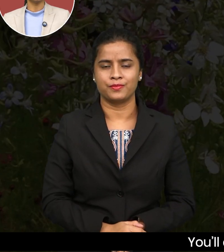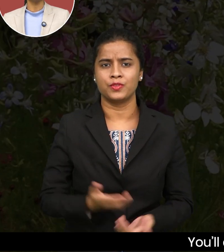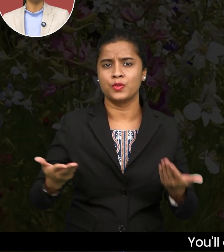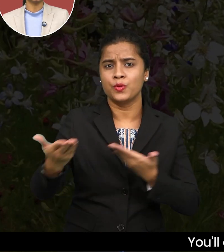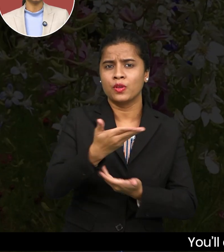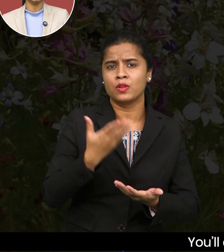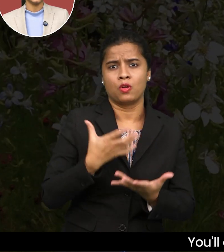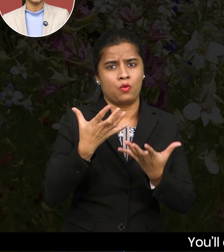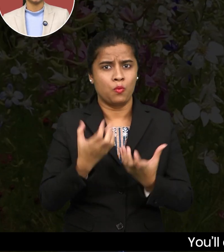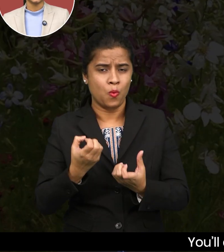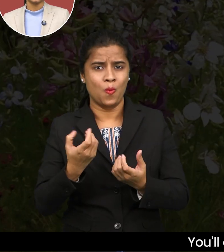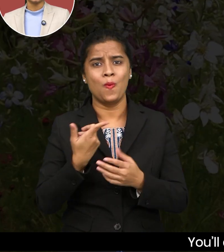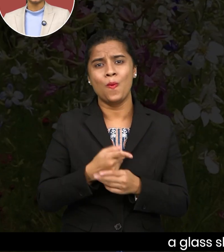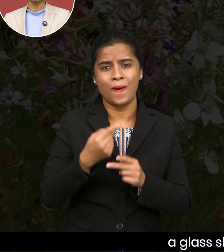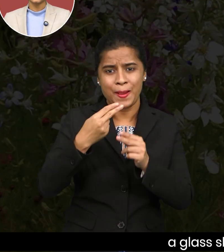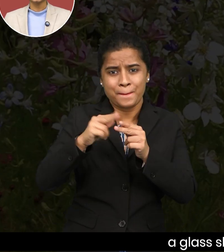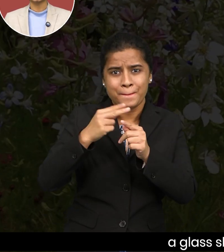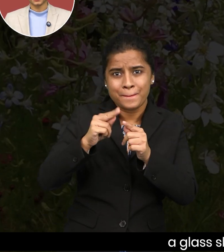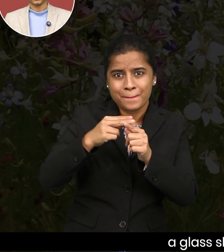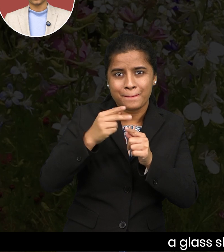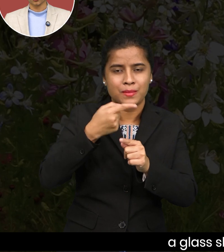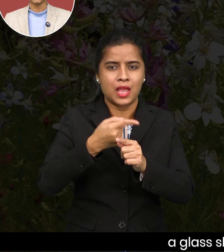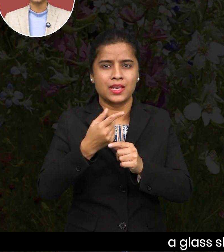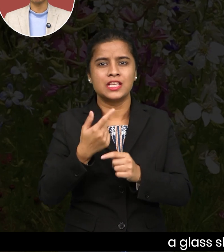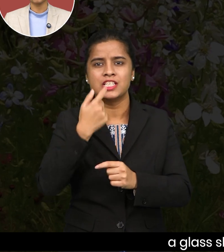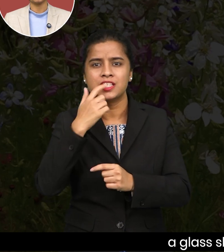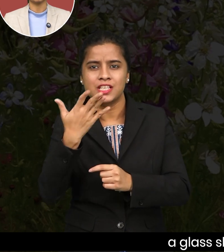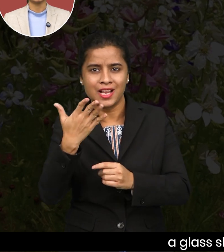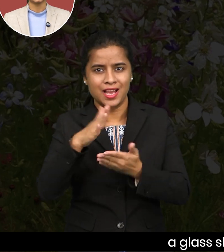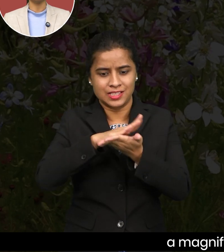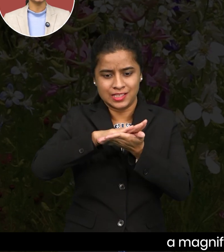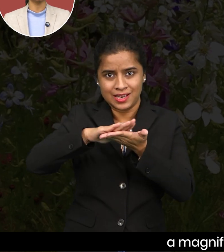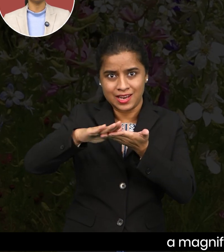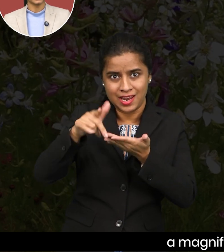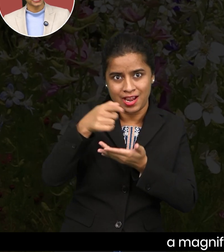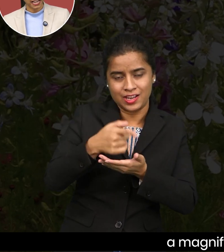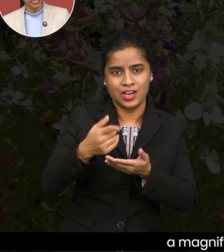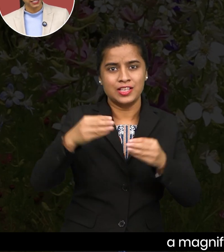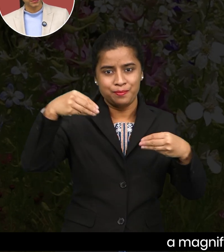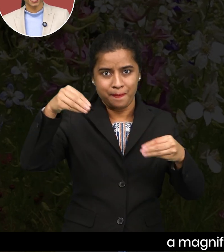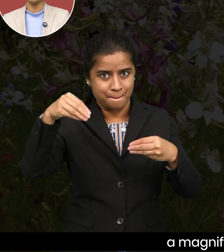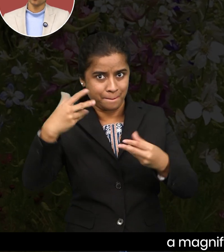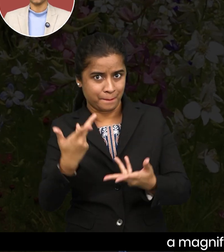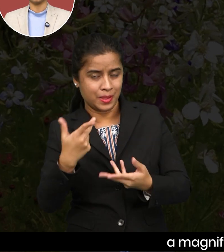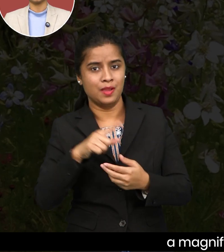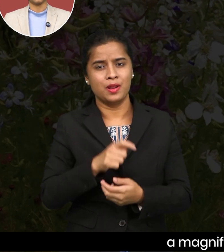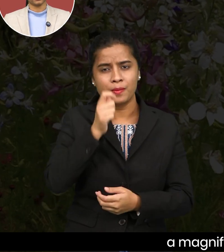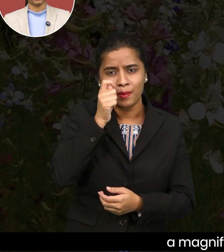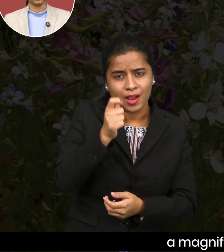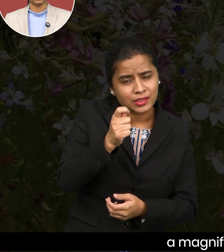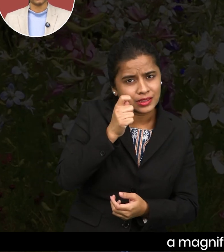You'll also need a blade, a glass slide or sheet of paper, a magnifying glass and water.